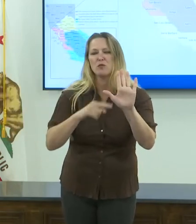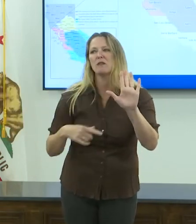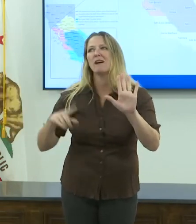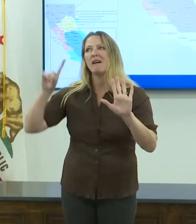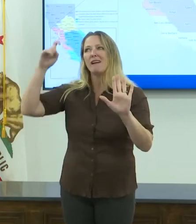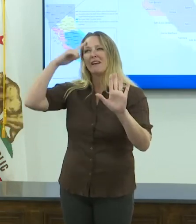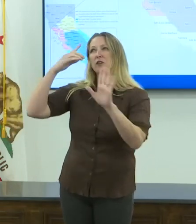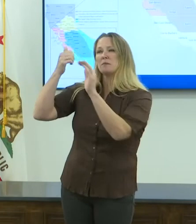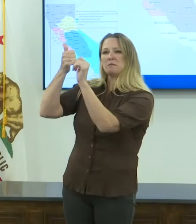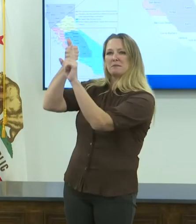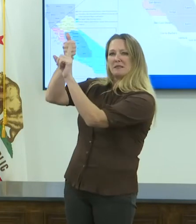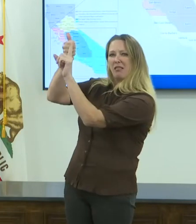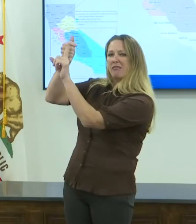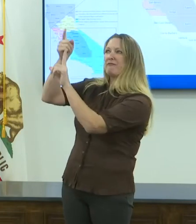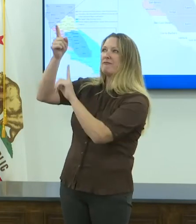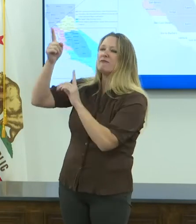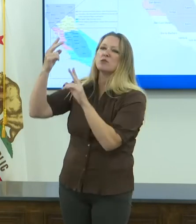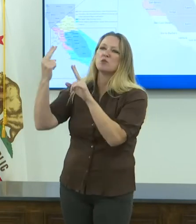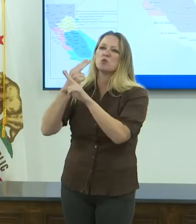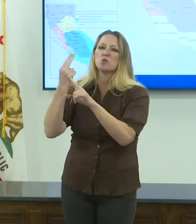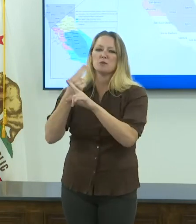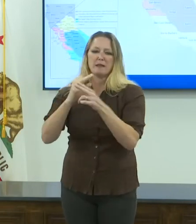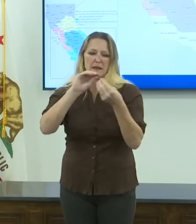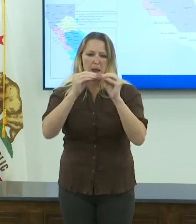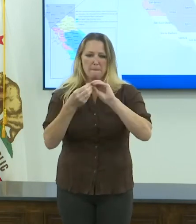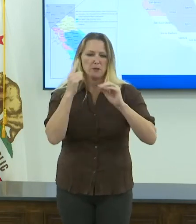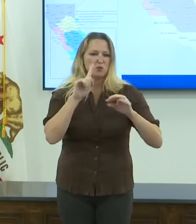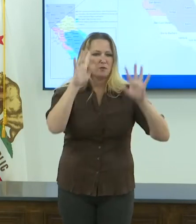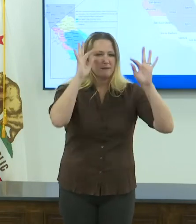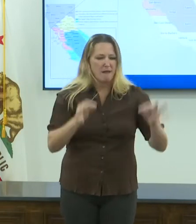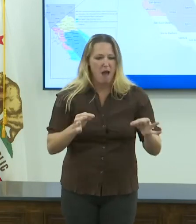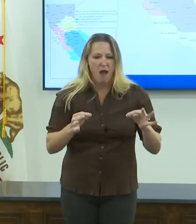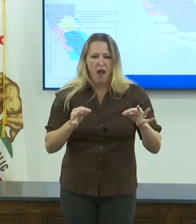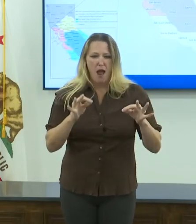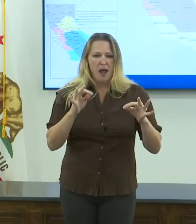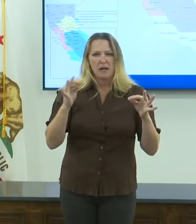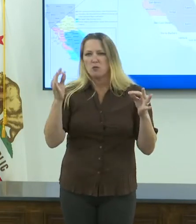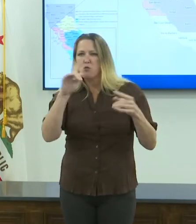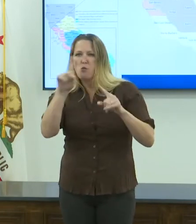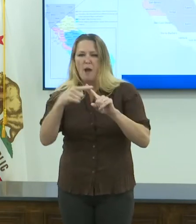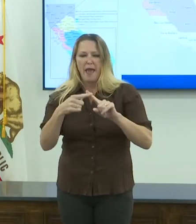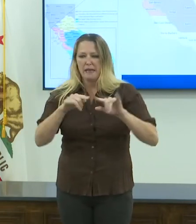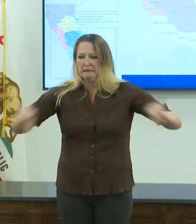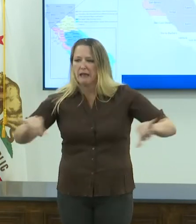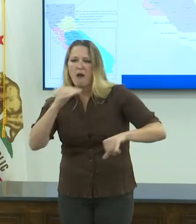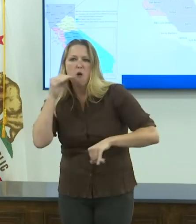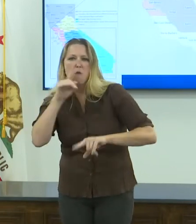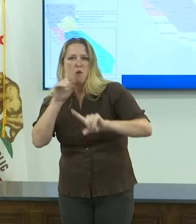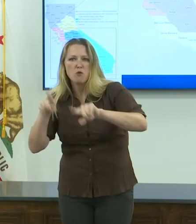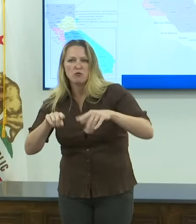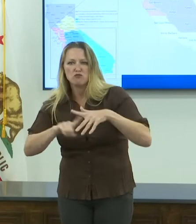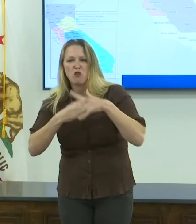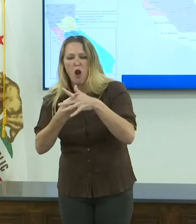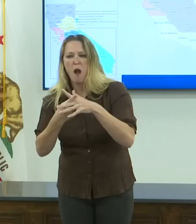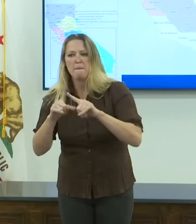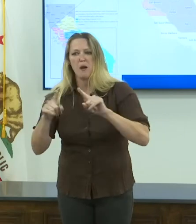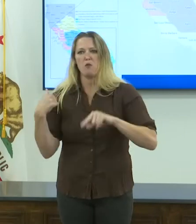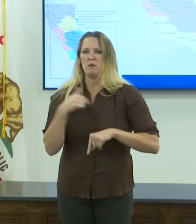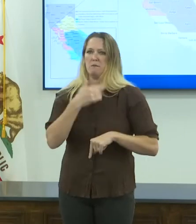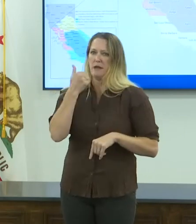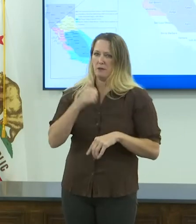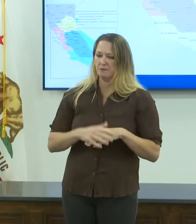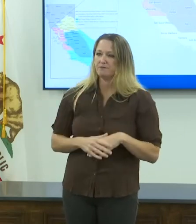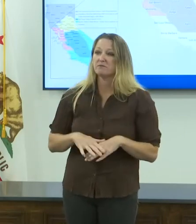by region. Again, let me just remind you, we have 1 person in intensive care, 11 individuals in the